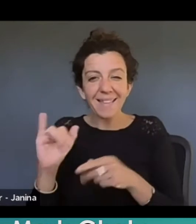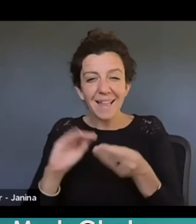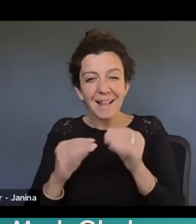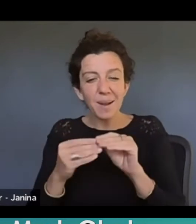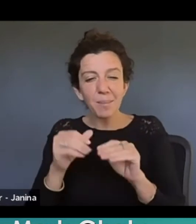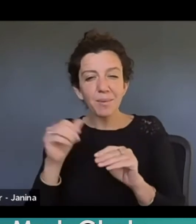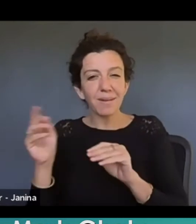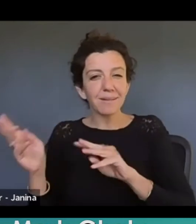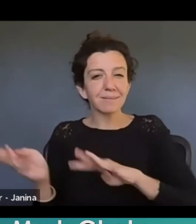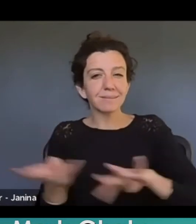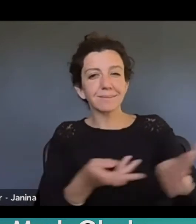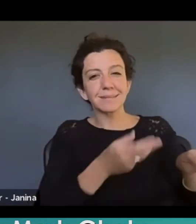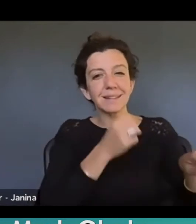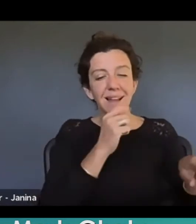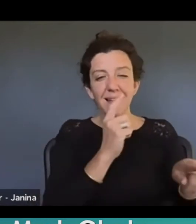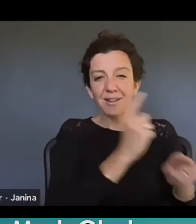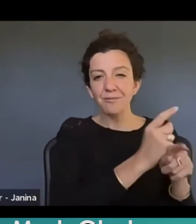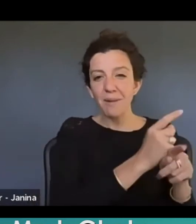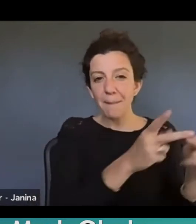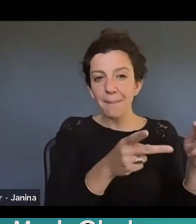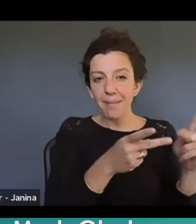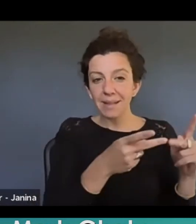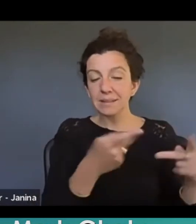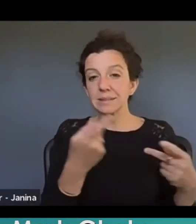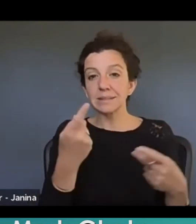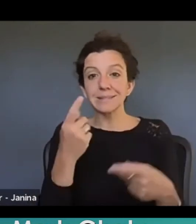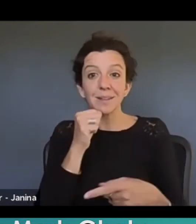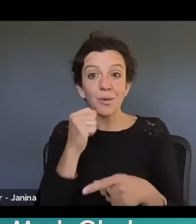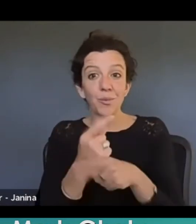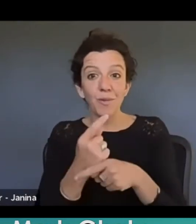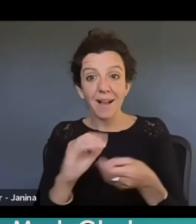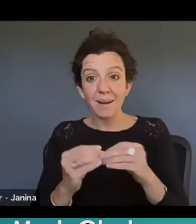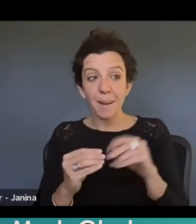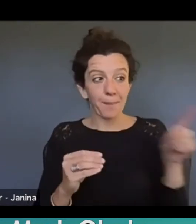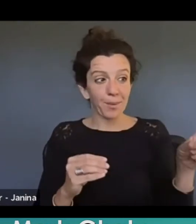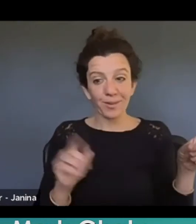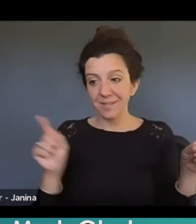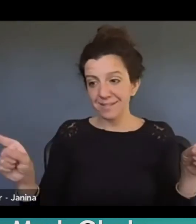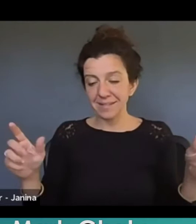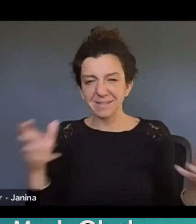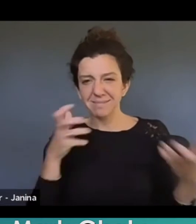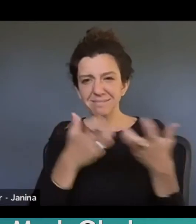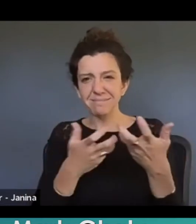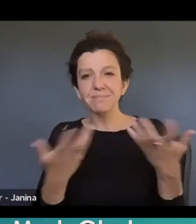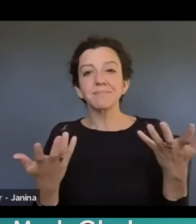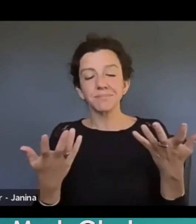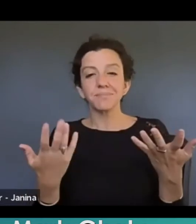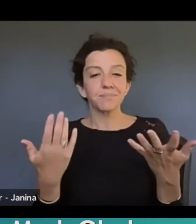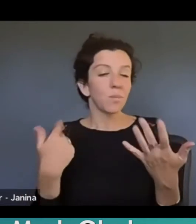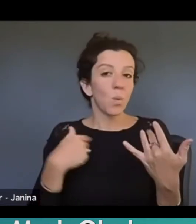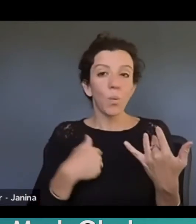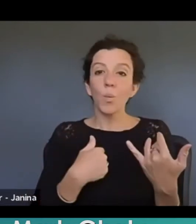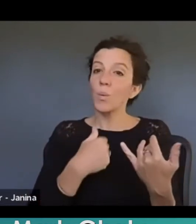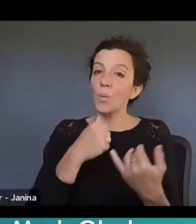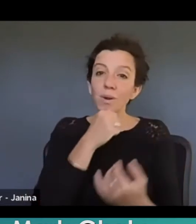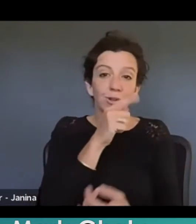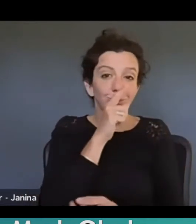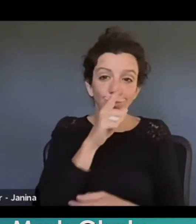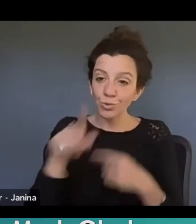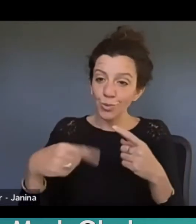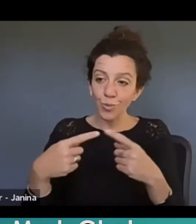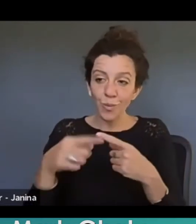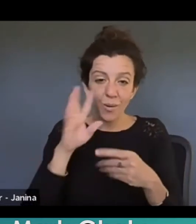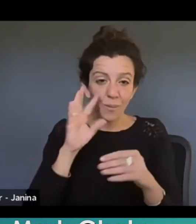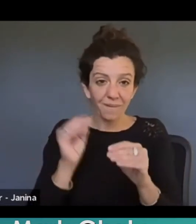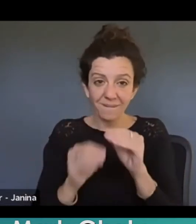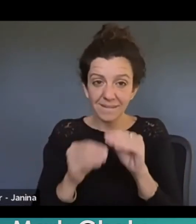not, we're certainly working around the clock. We're not sure when we will have a definitive fix to the